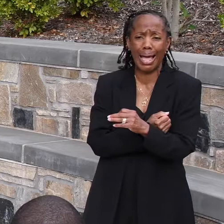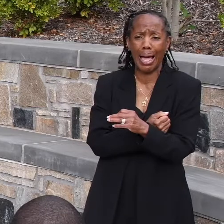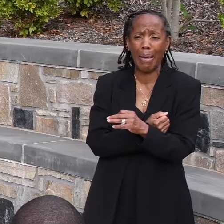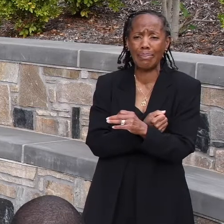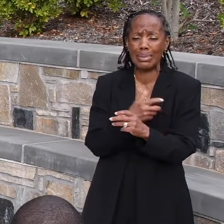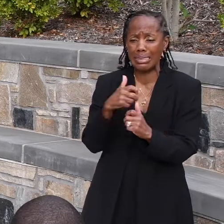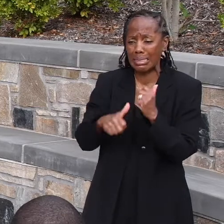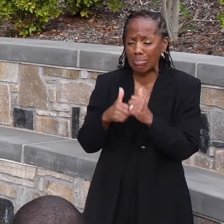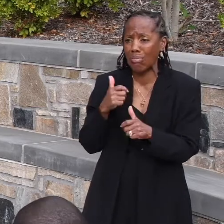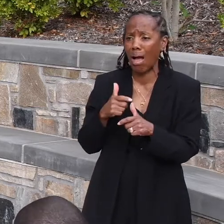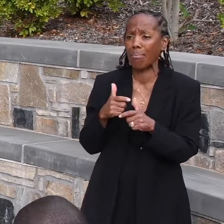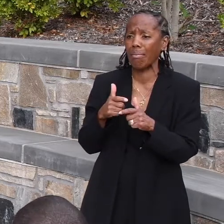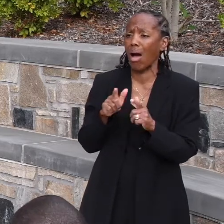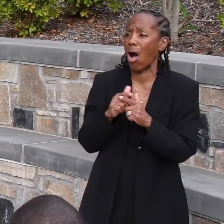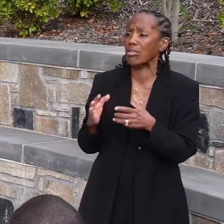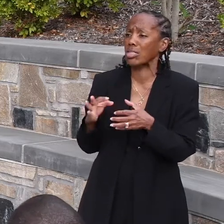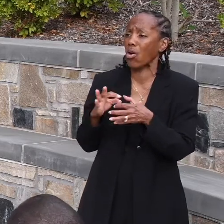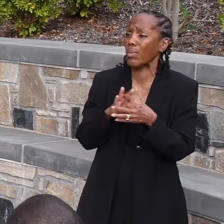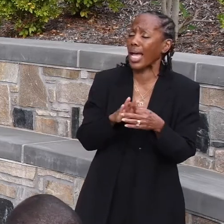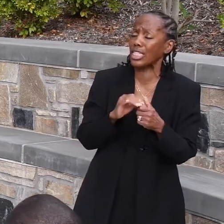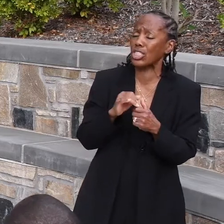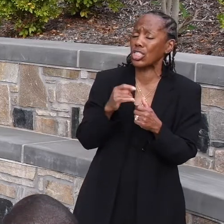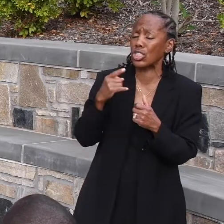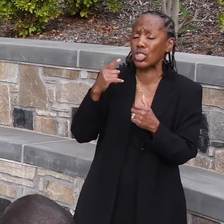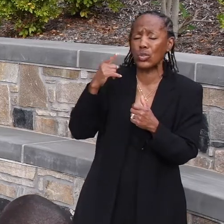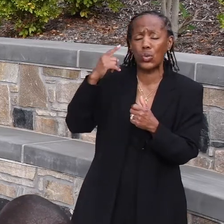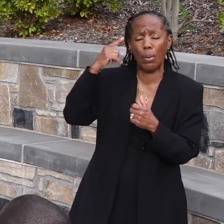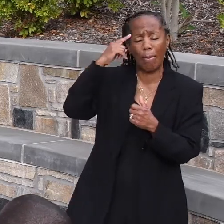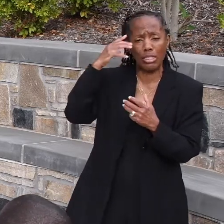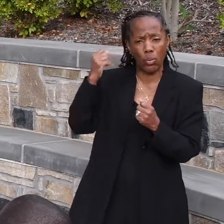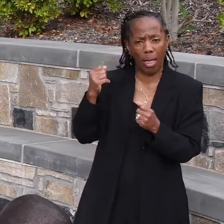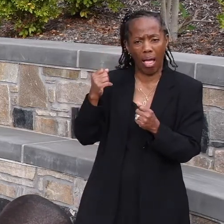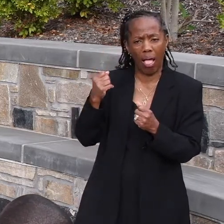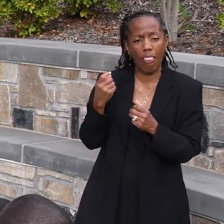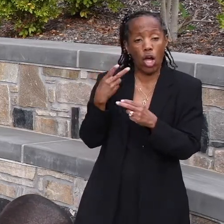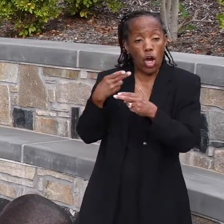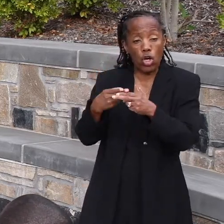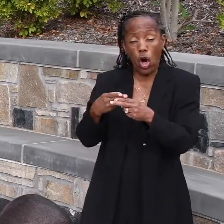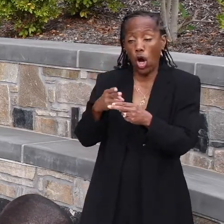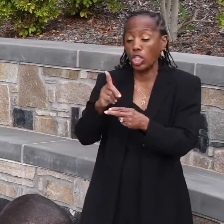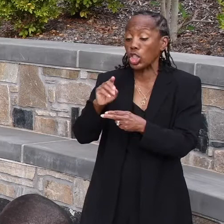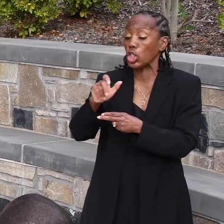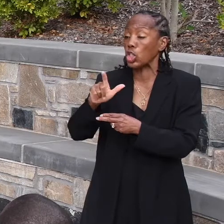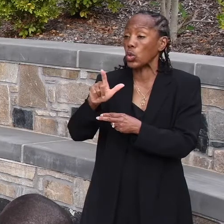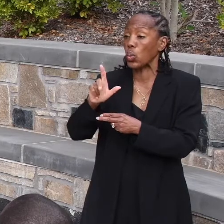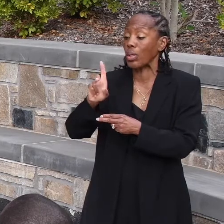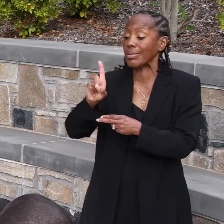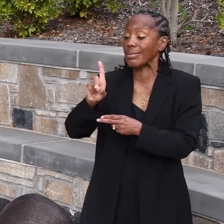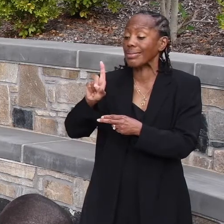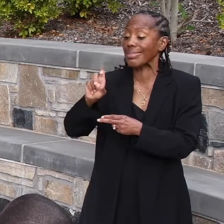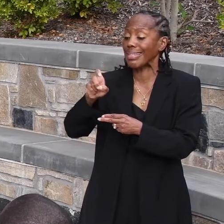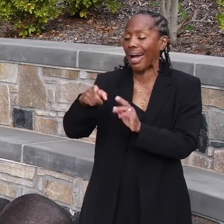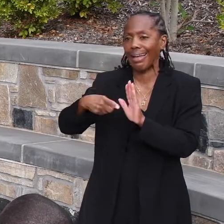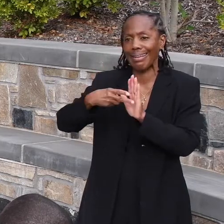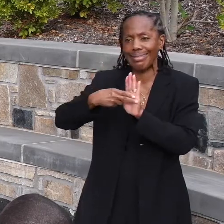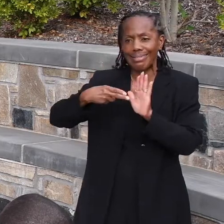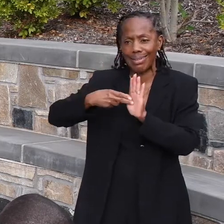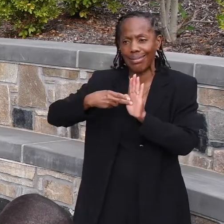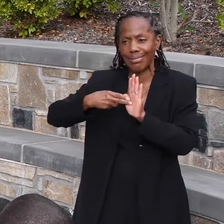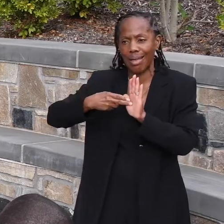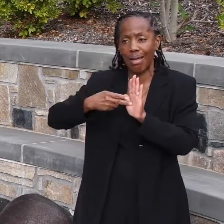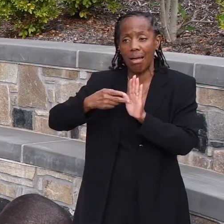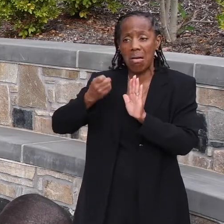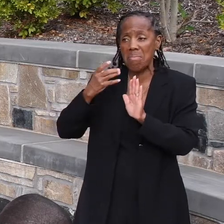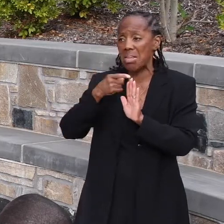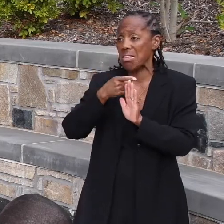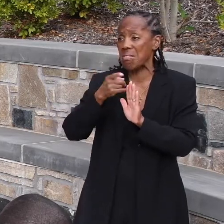health co-occurring, or also referred to as dual diagnosis. This is a complex issue, which the majority of our population